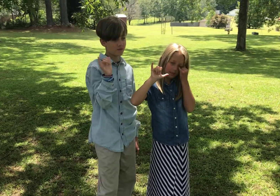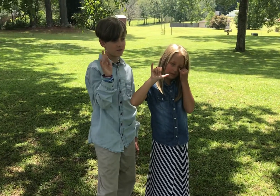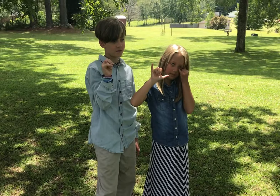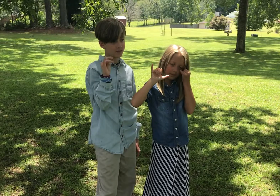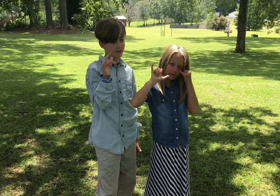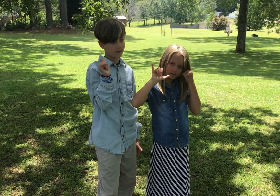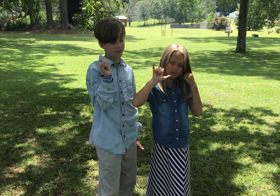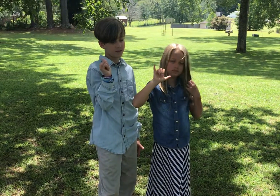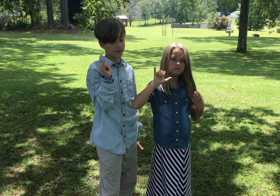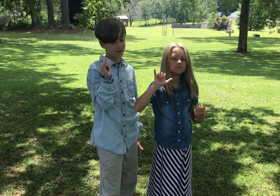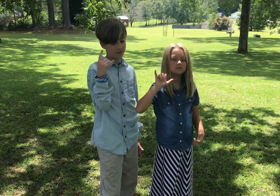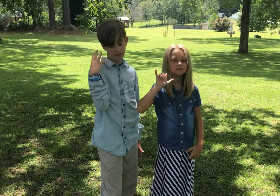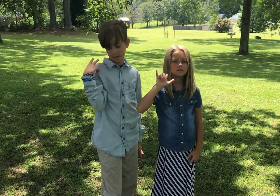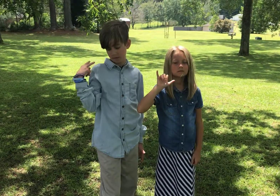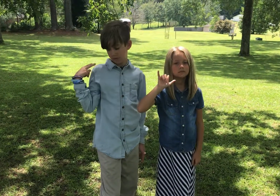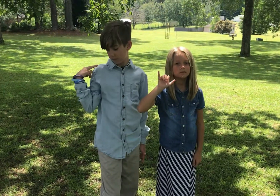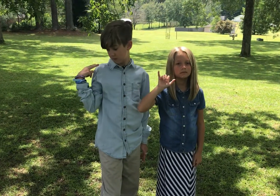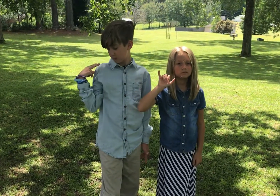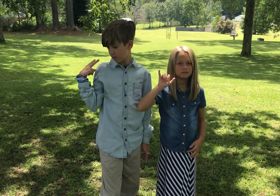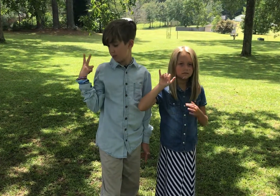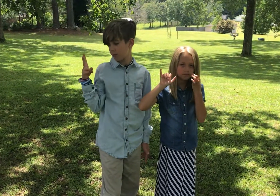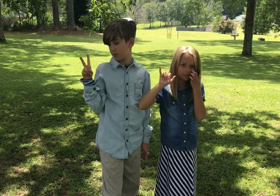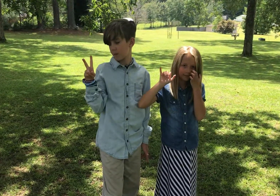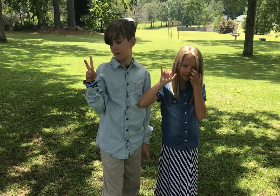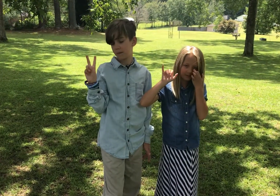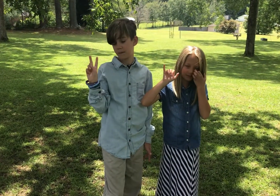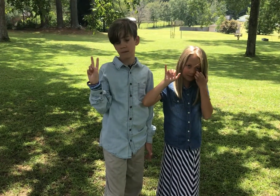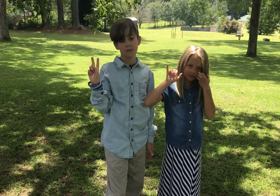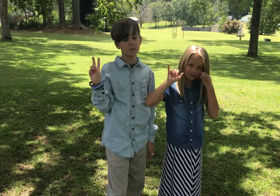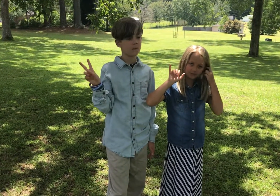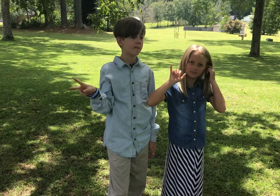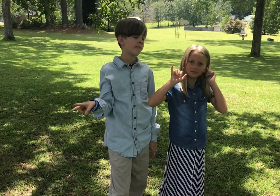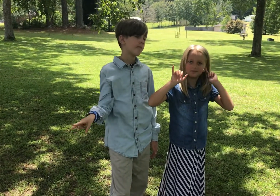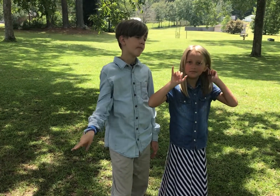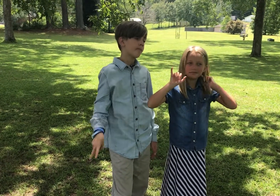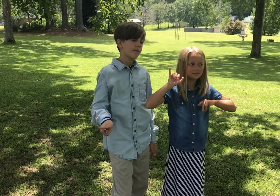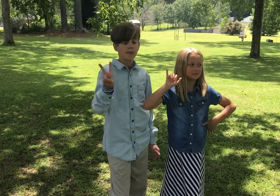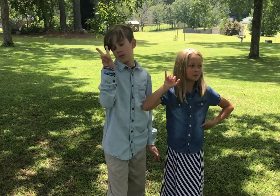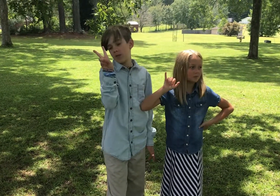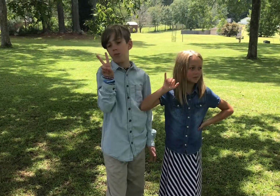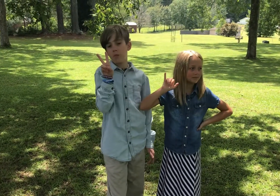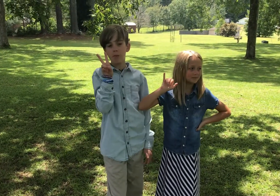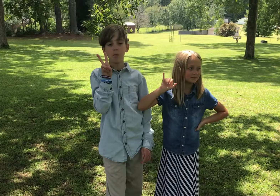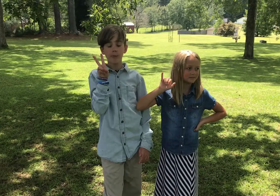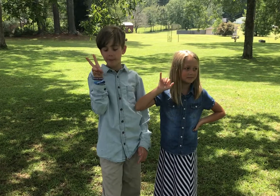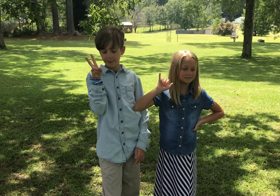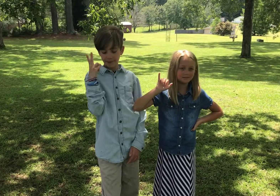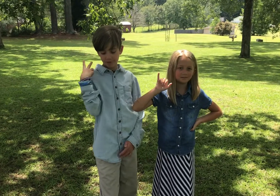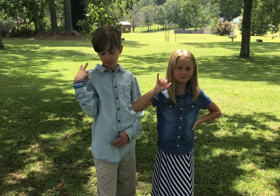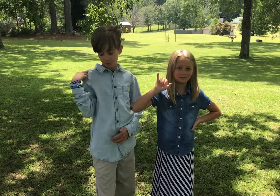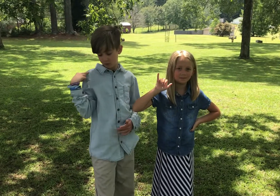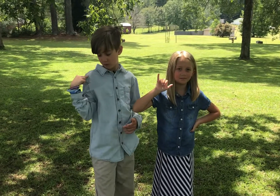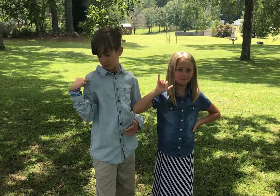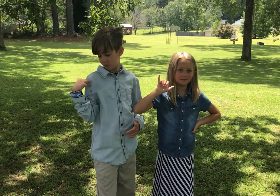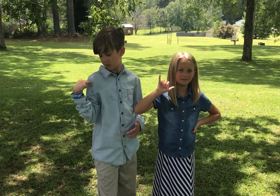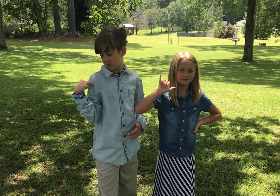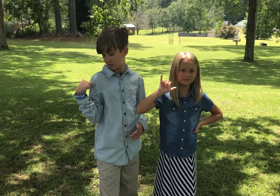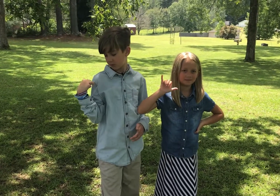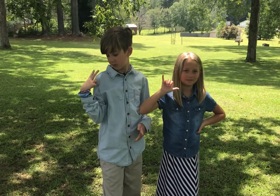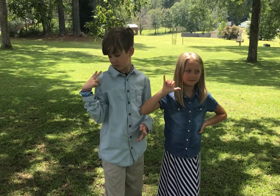George Washington, this is a sign from our timeline song. So we're going to take our two fingers and we're going to trace the pattern that